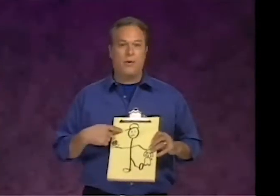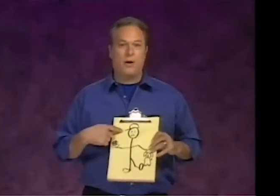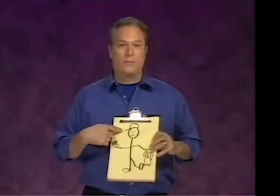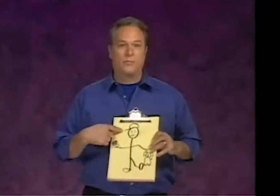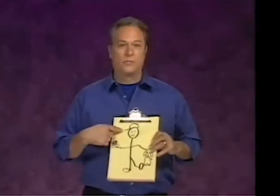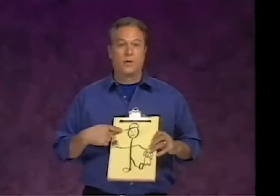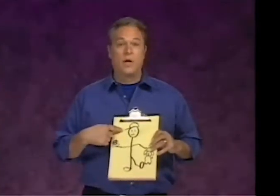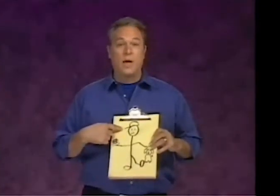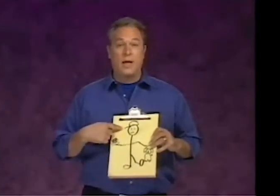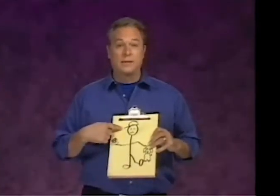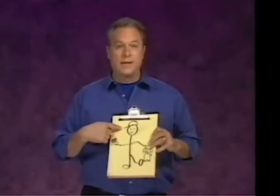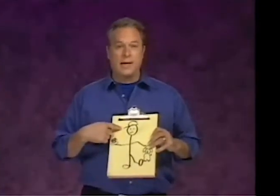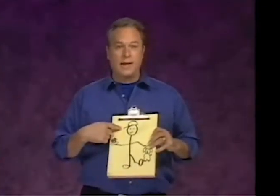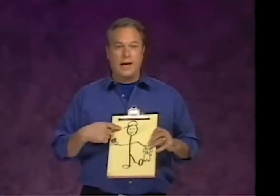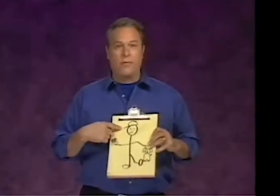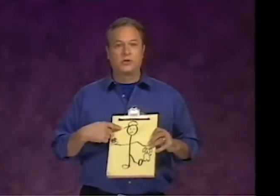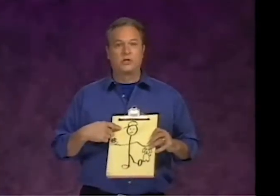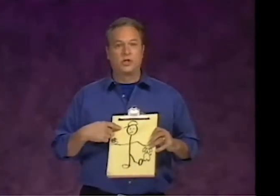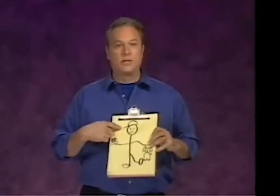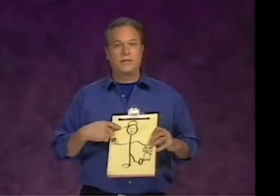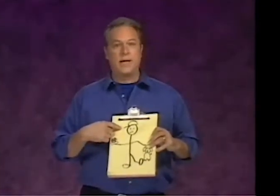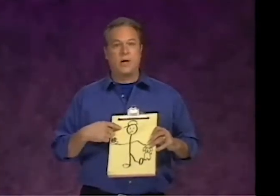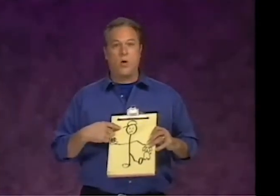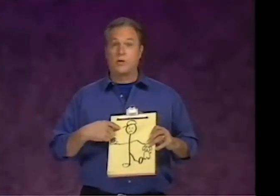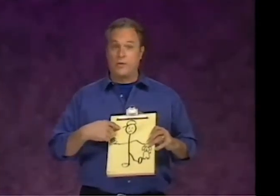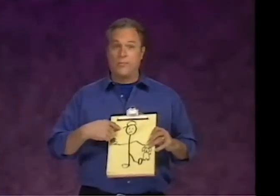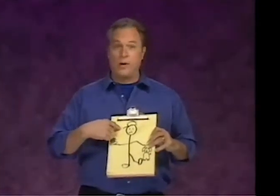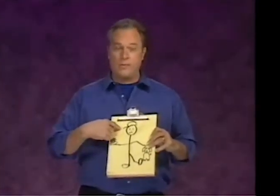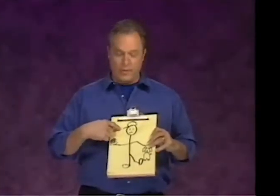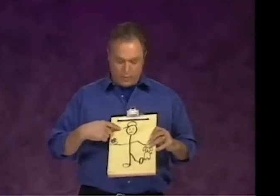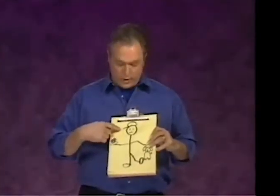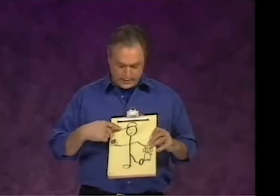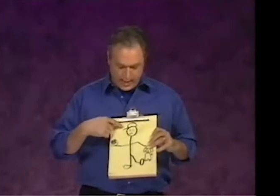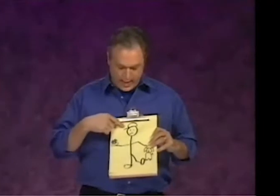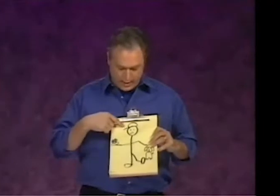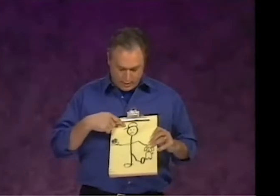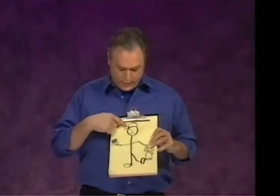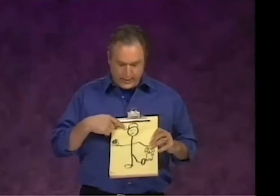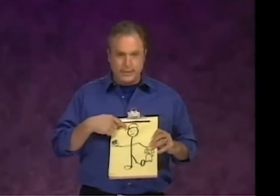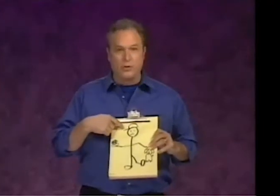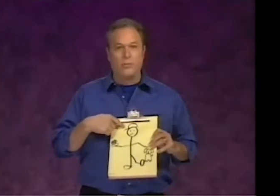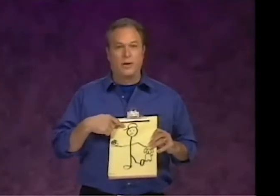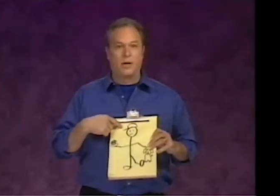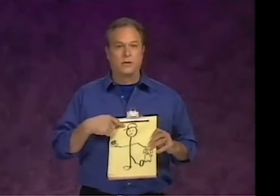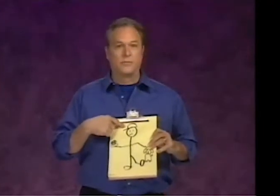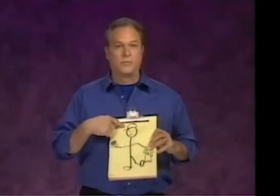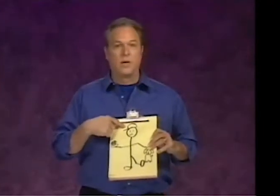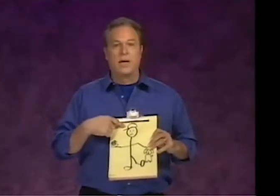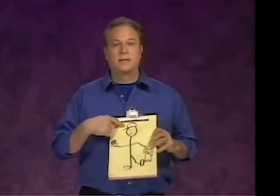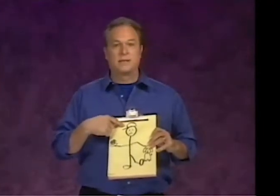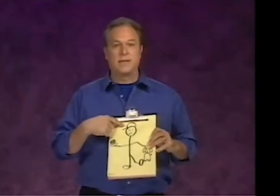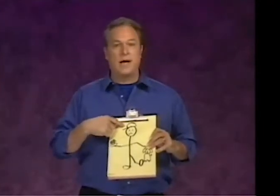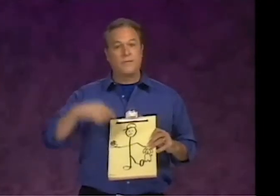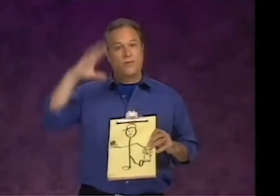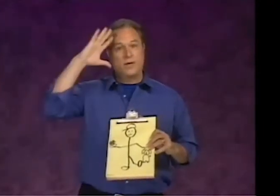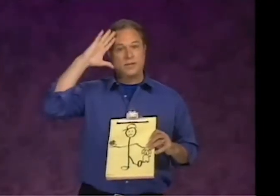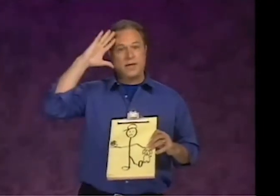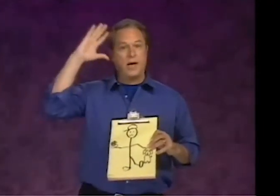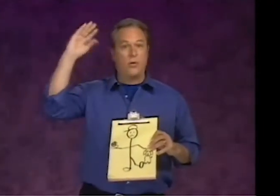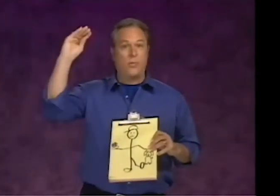on. In sign language, just taking hold of the brim of the boy's hat, this little part, is the sign for the entire